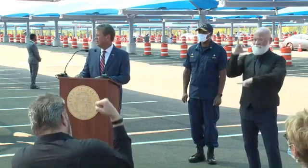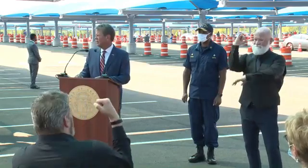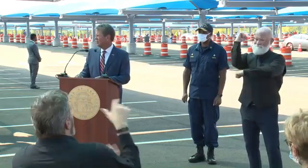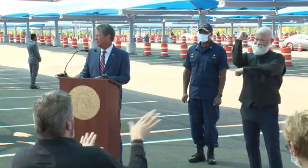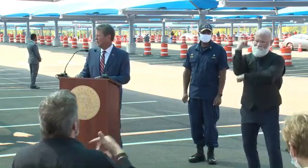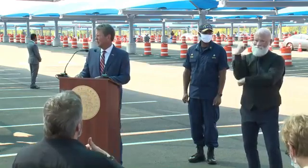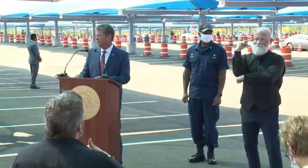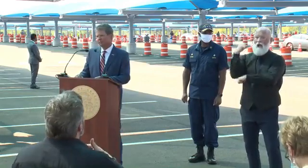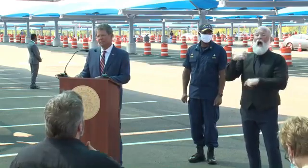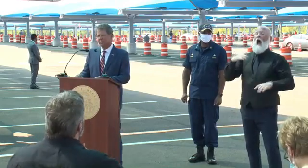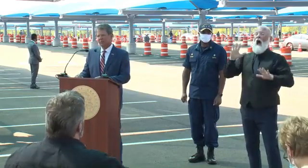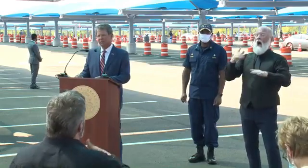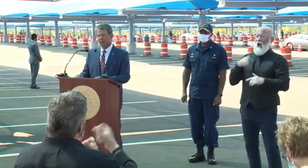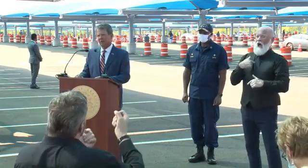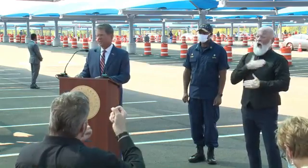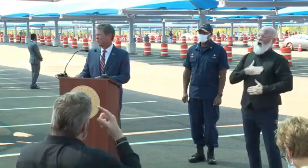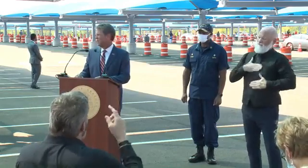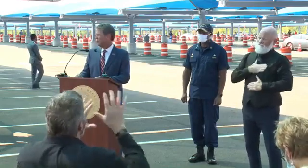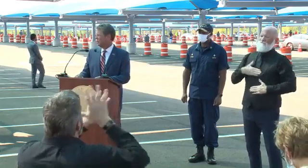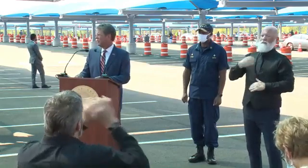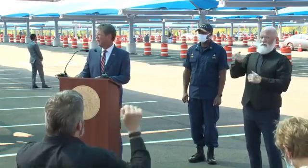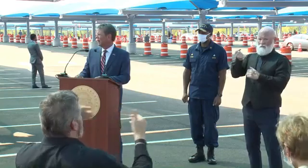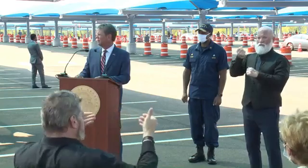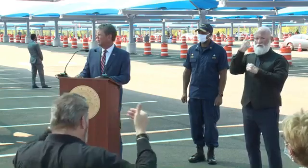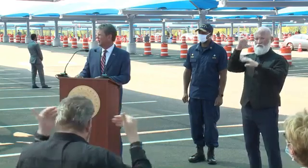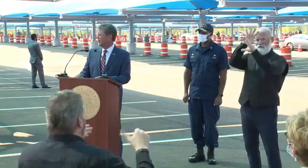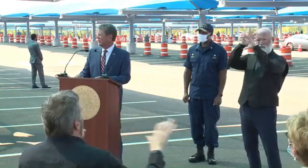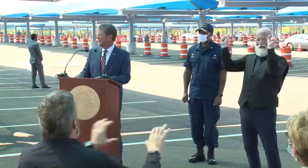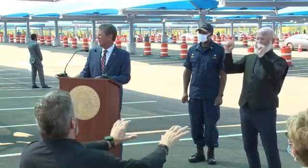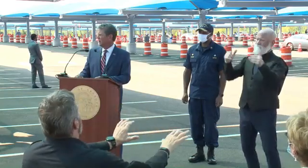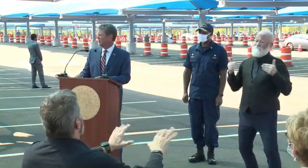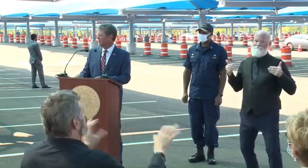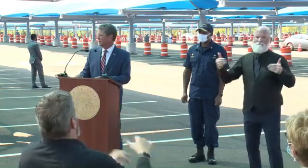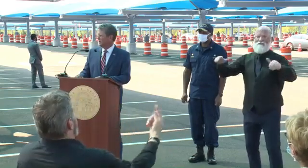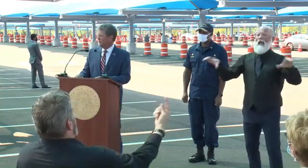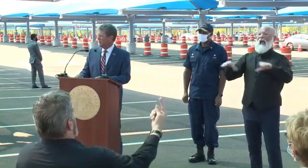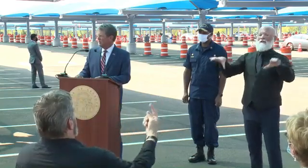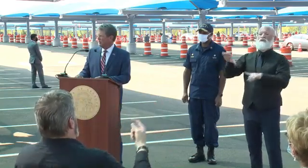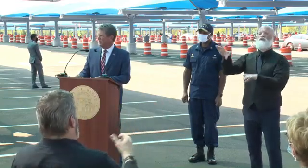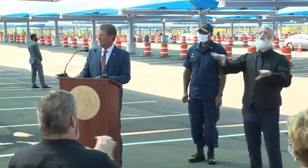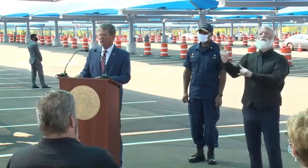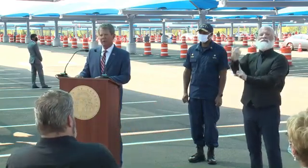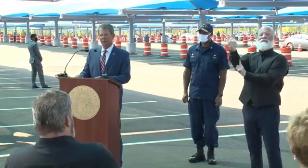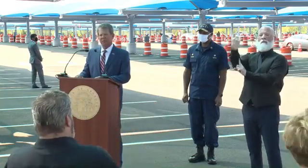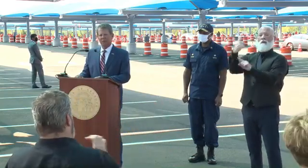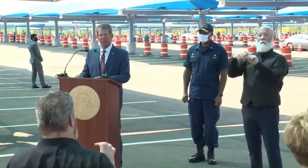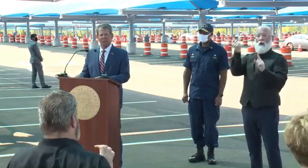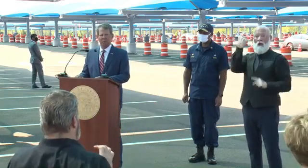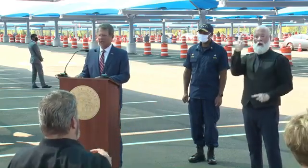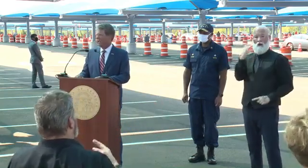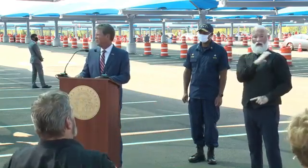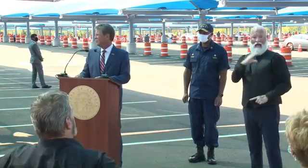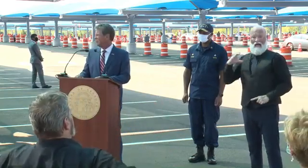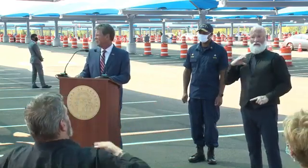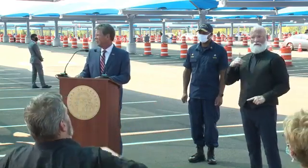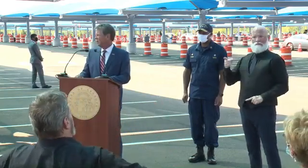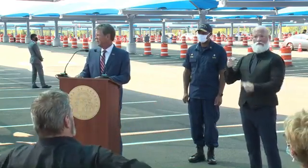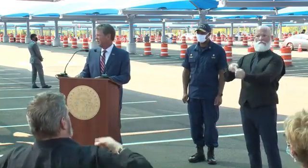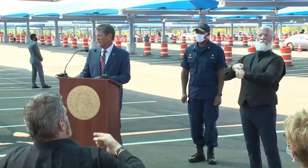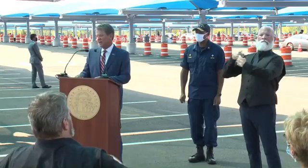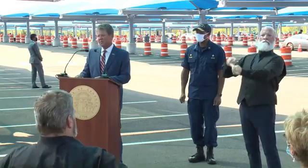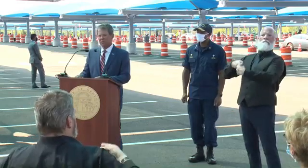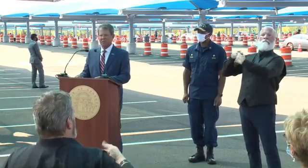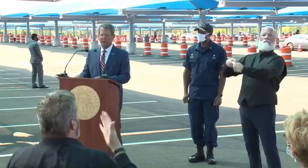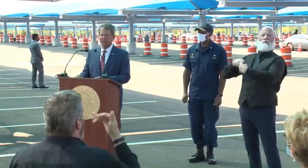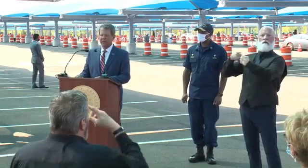acting. We've all seen gridlock in Congress before a November election before,